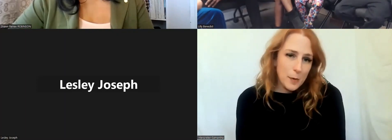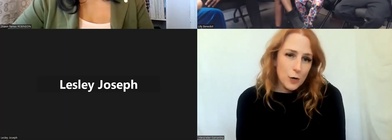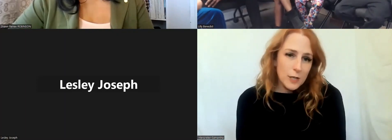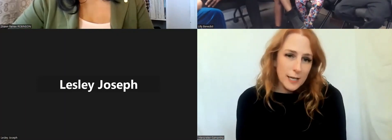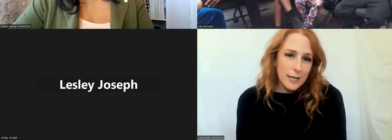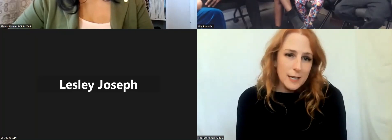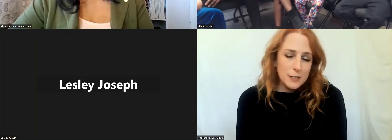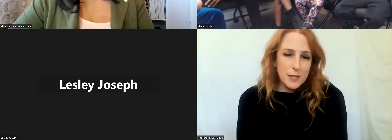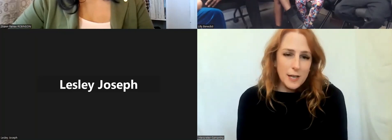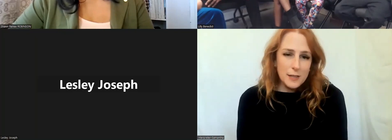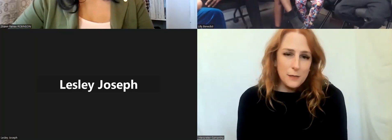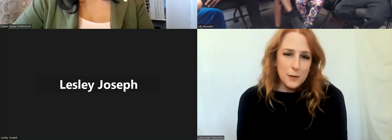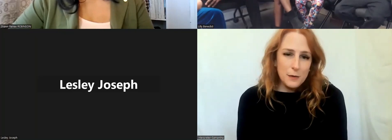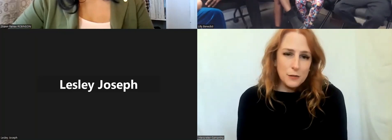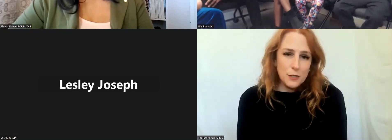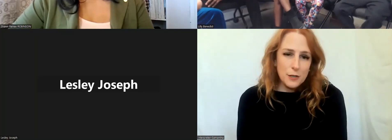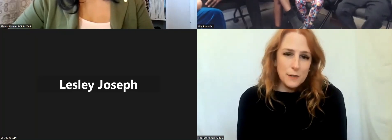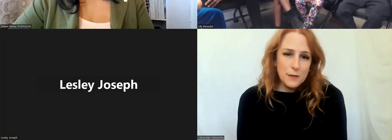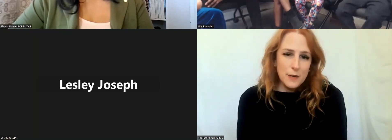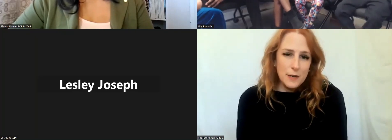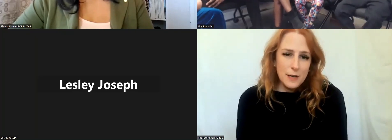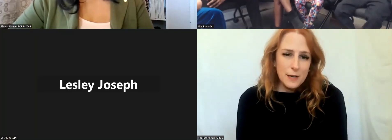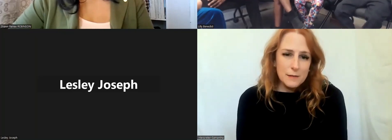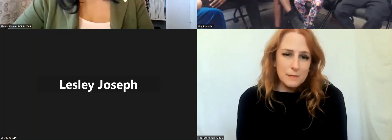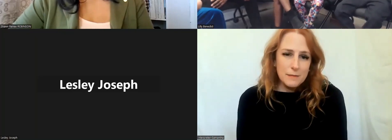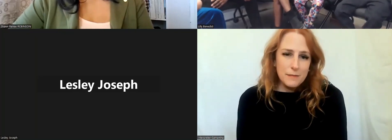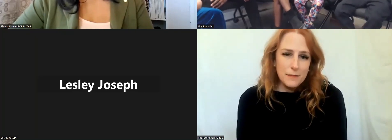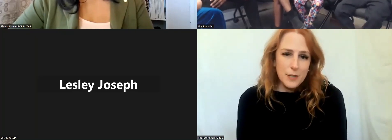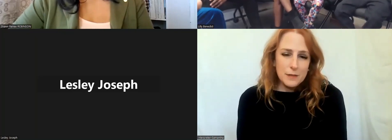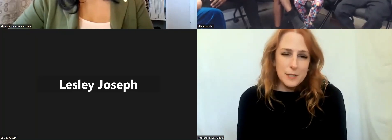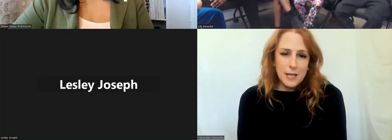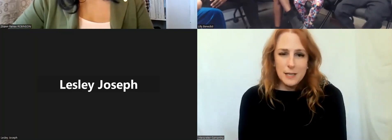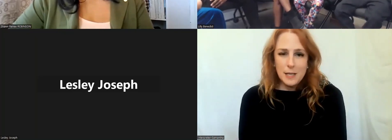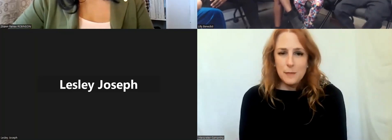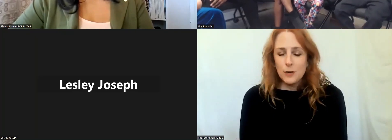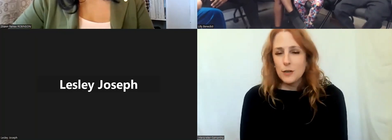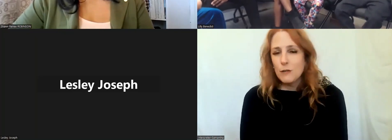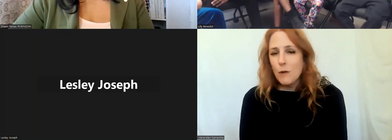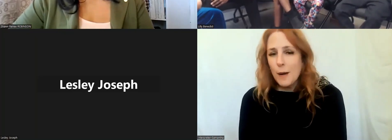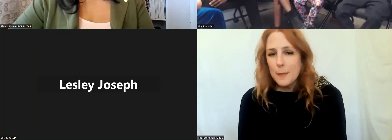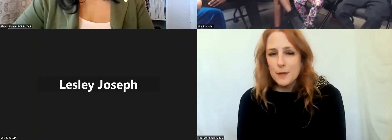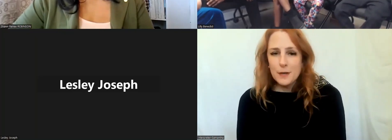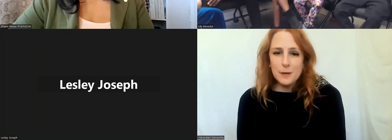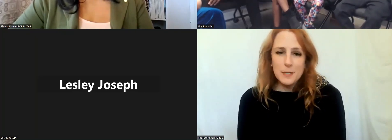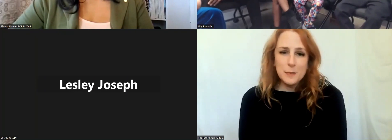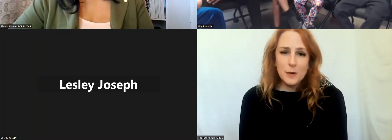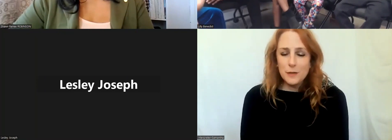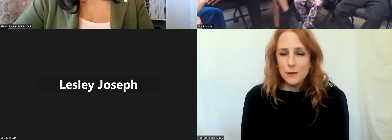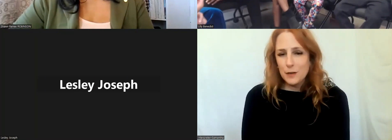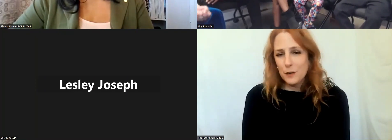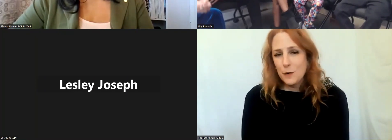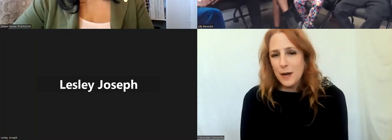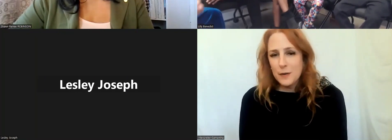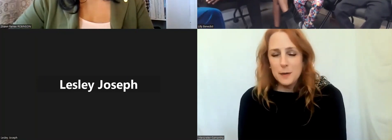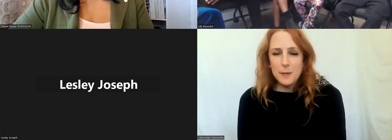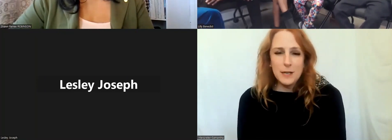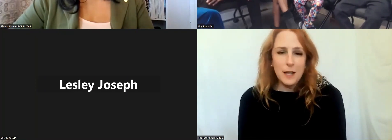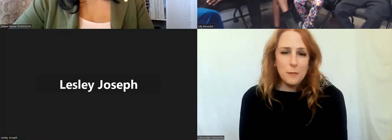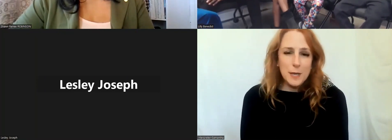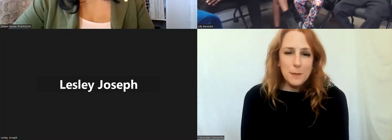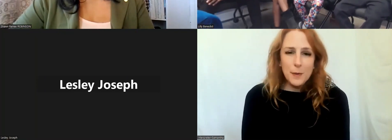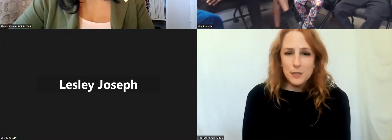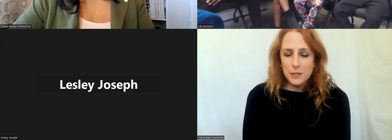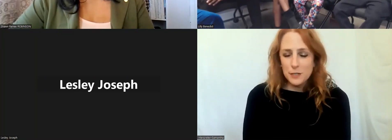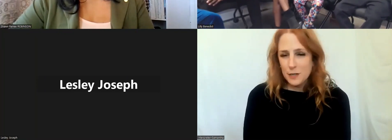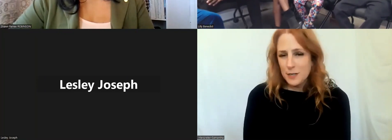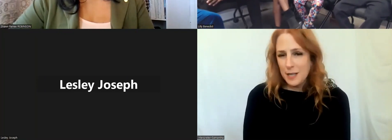that up early, so that in the future, telling them they're going to grow up and they're going to be smart and they're going to go out and meet a lot